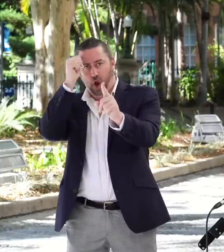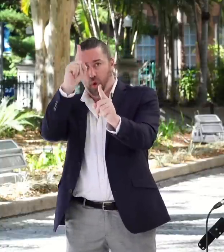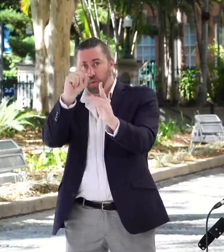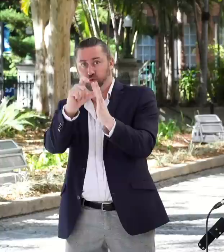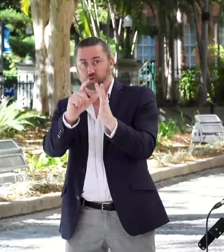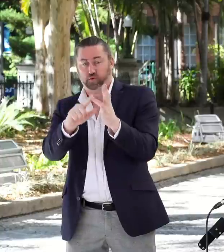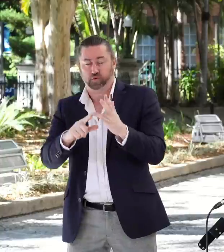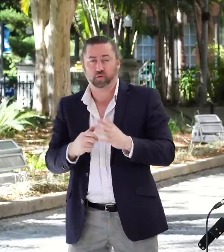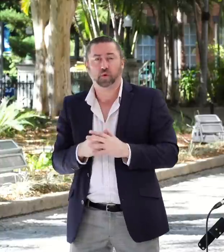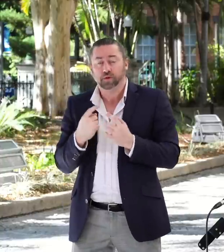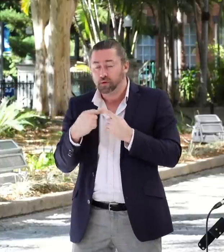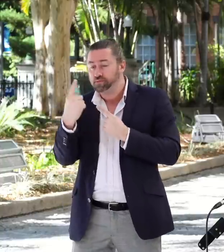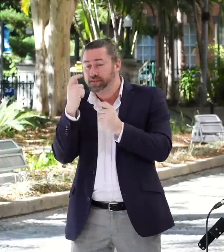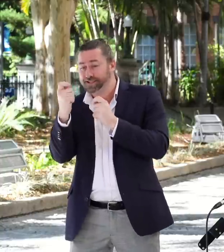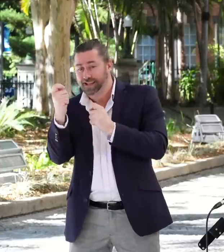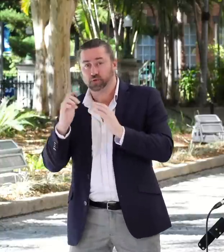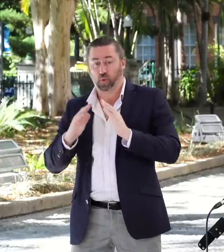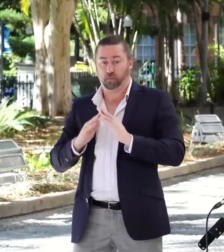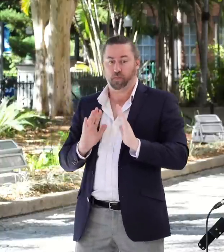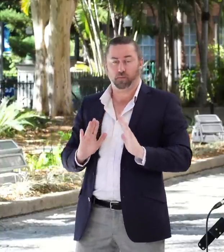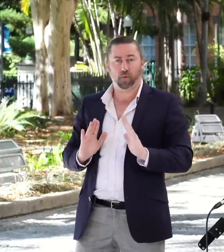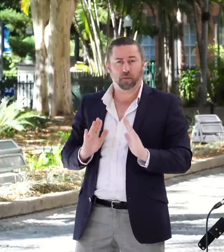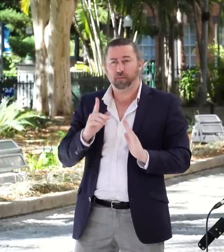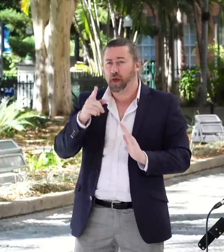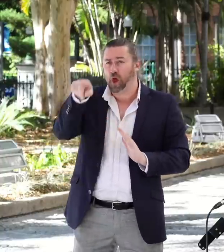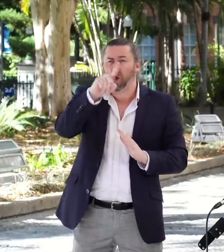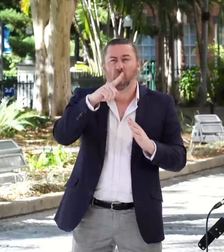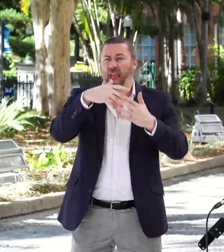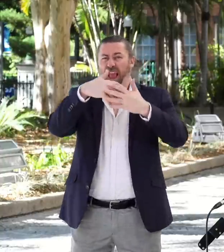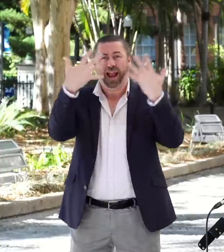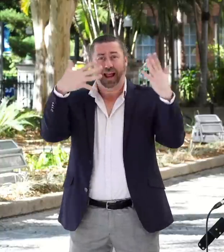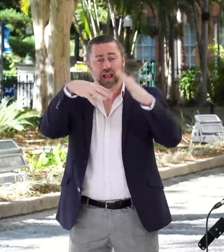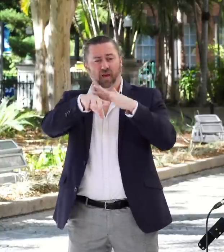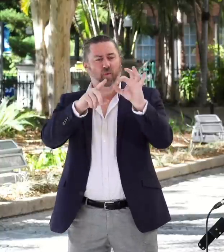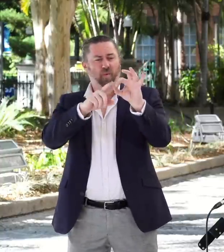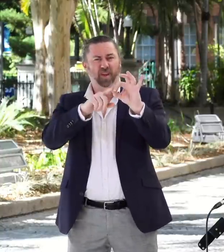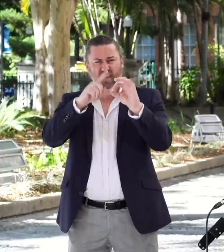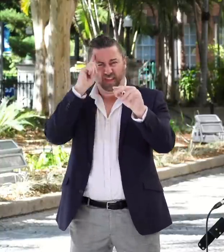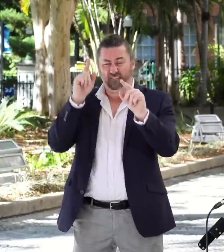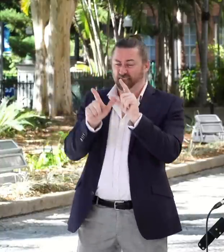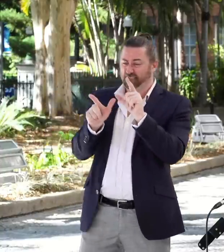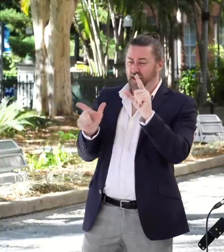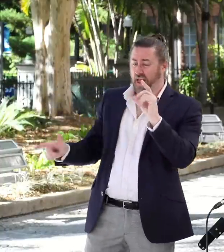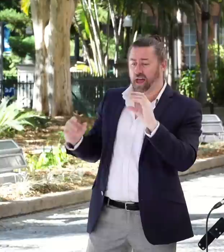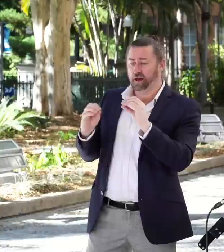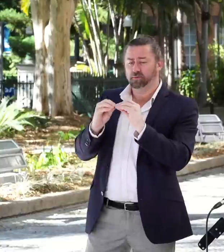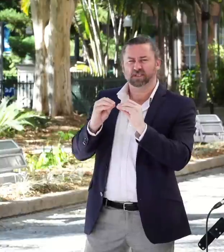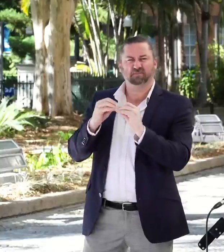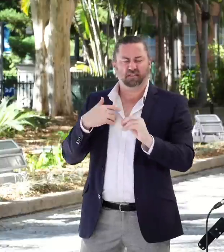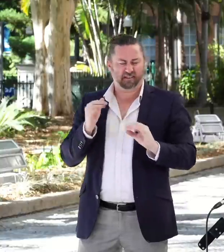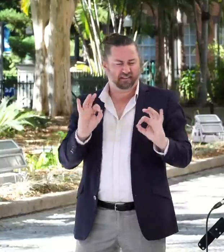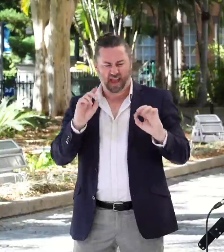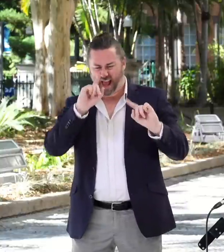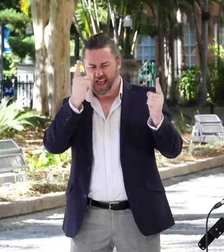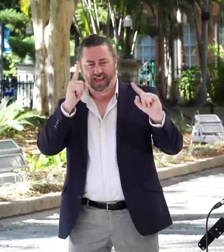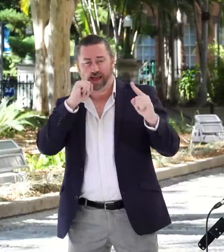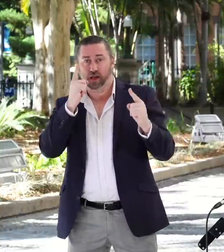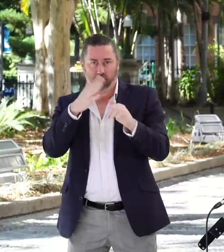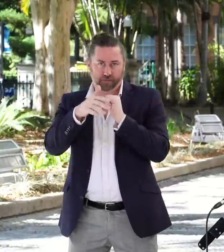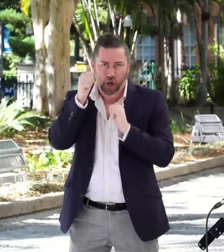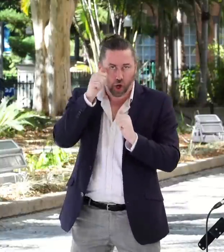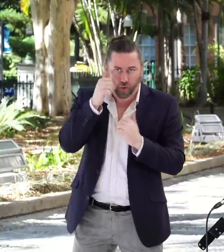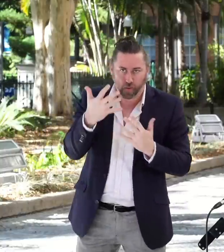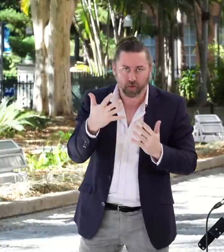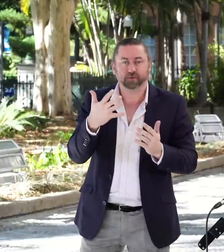been anywhere in Queensland and you have any symptoms whatsoever, we encourage you to come forward and get tested and isolate until you have